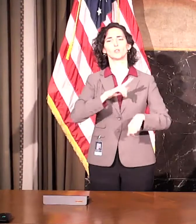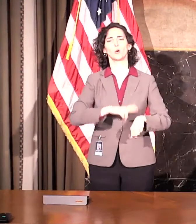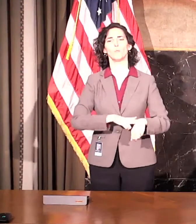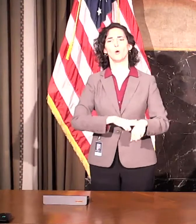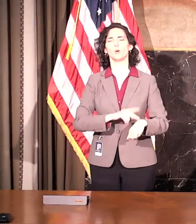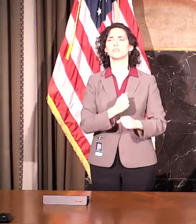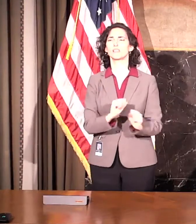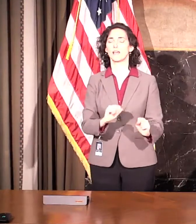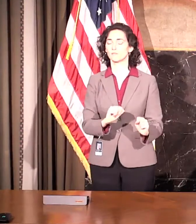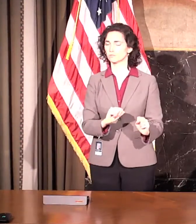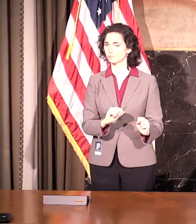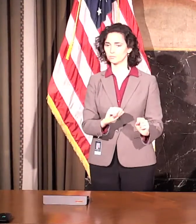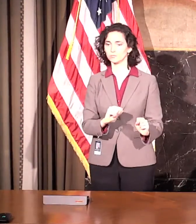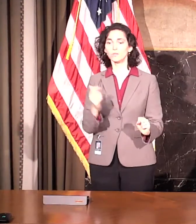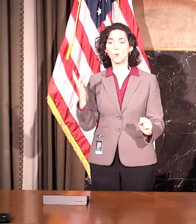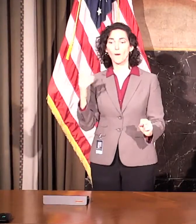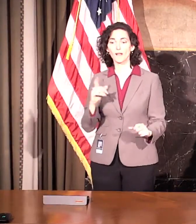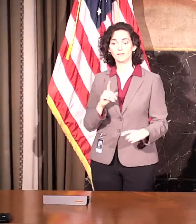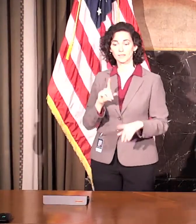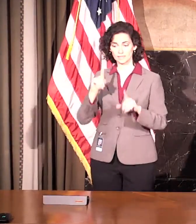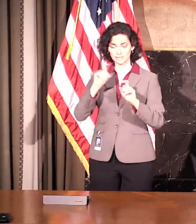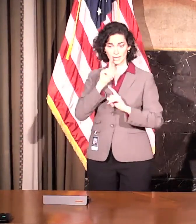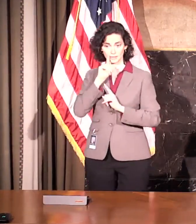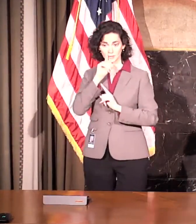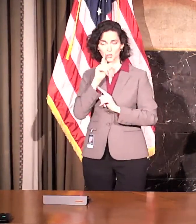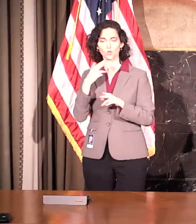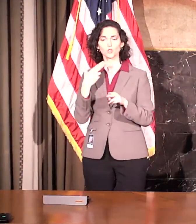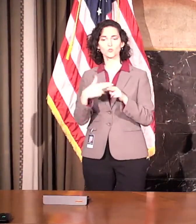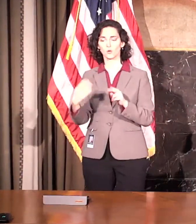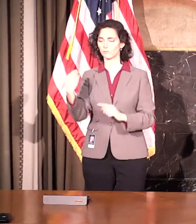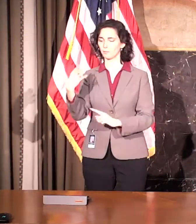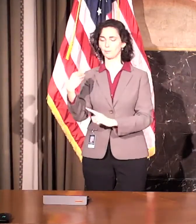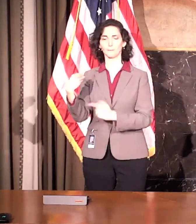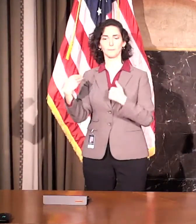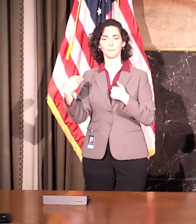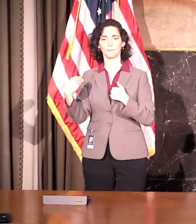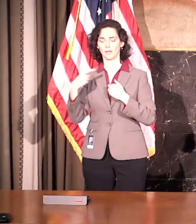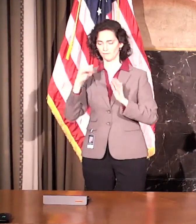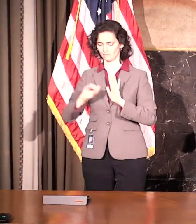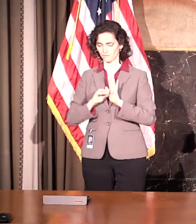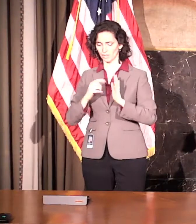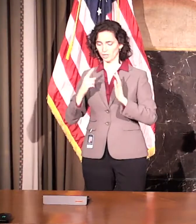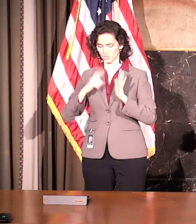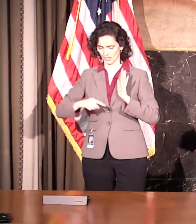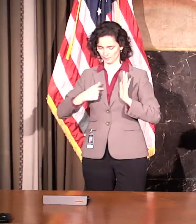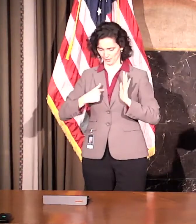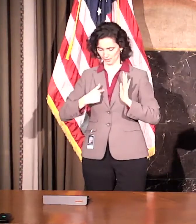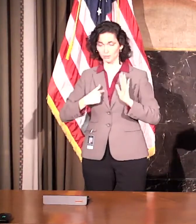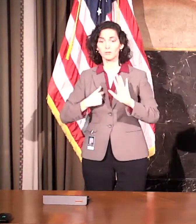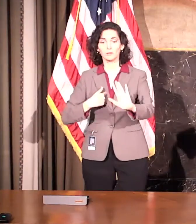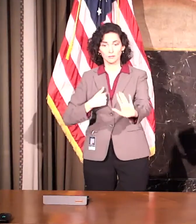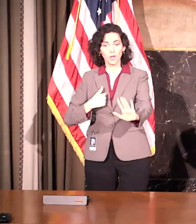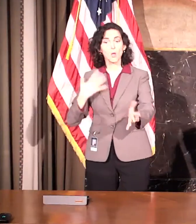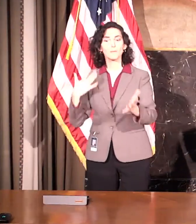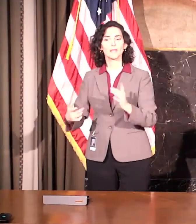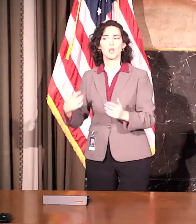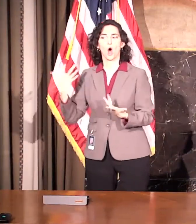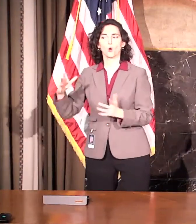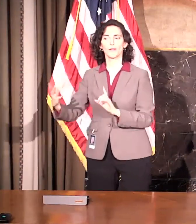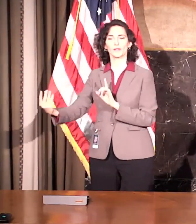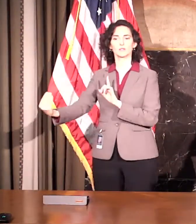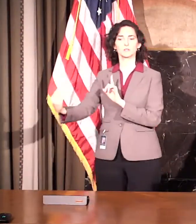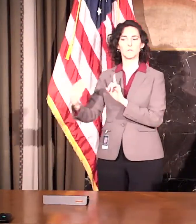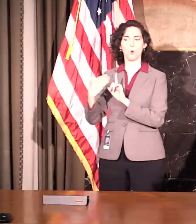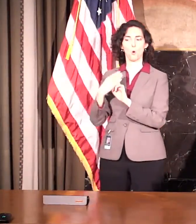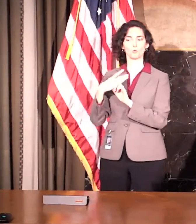Because a test is a snapshot, and you may have already been exposed, and you may be in the process of developing